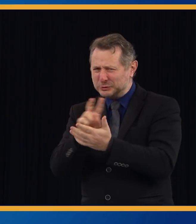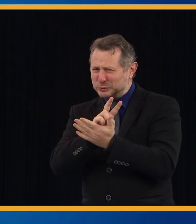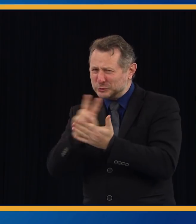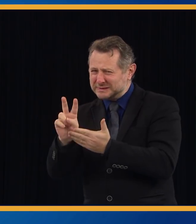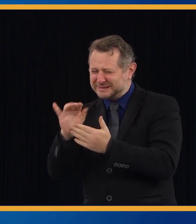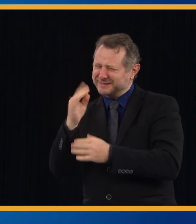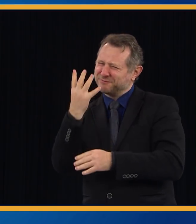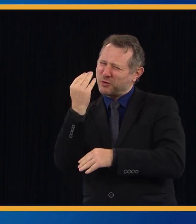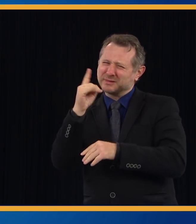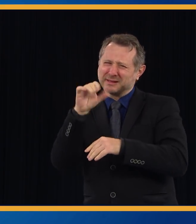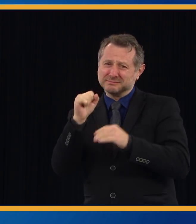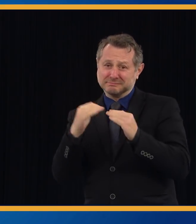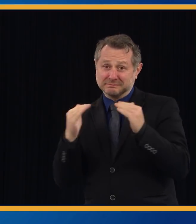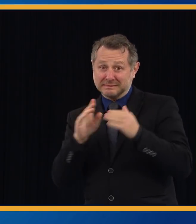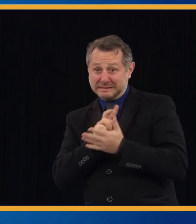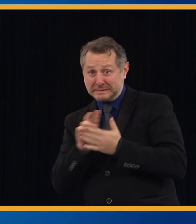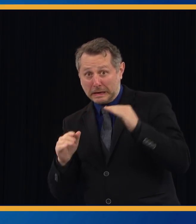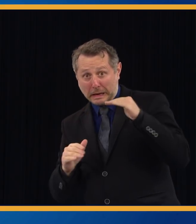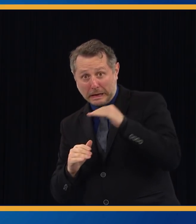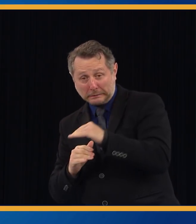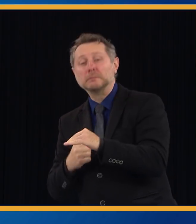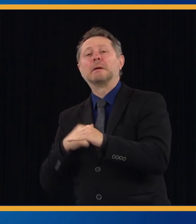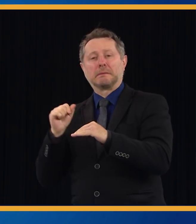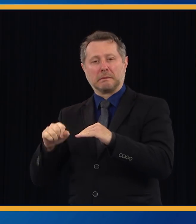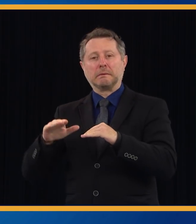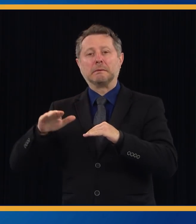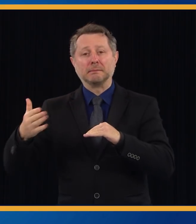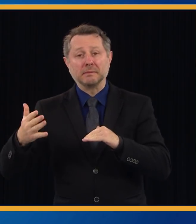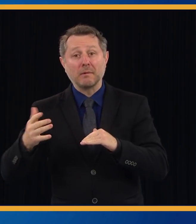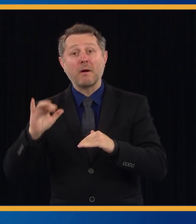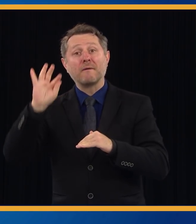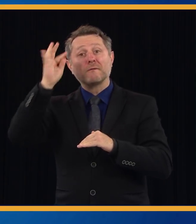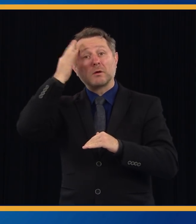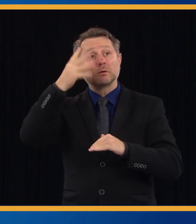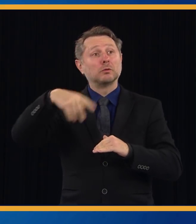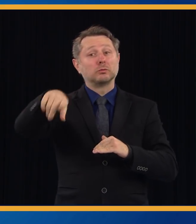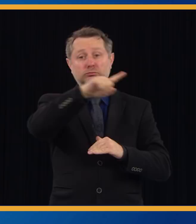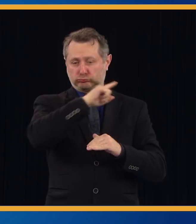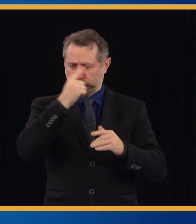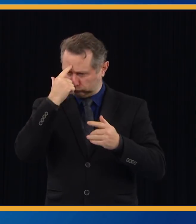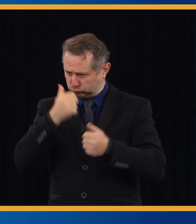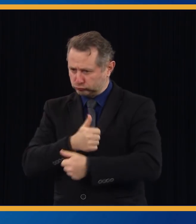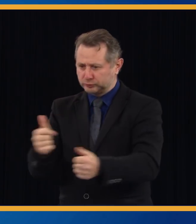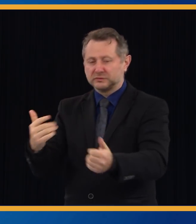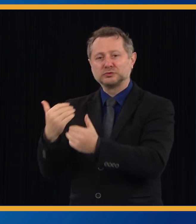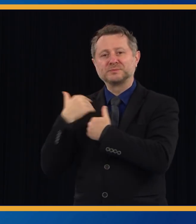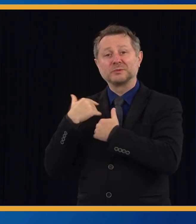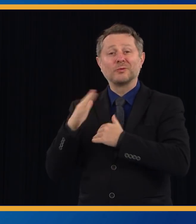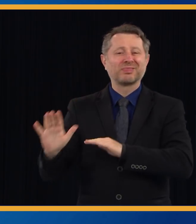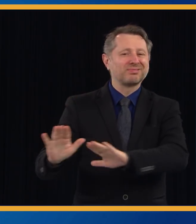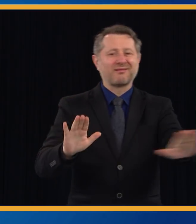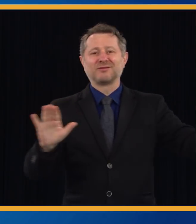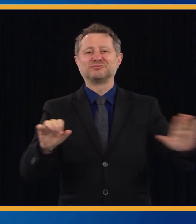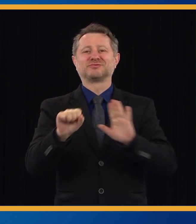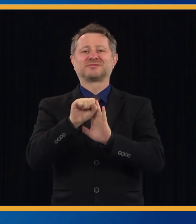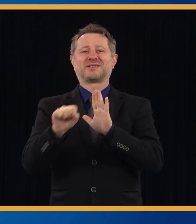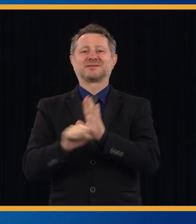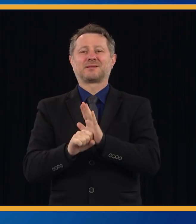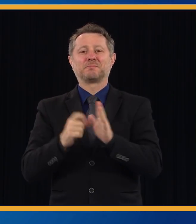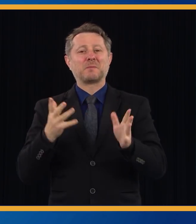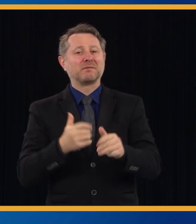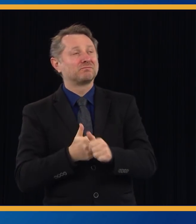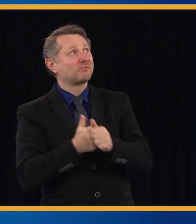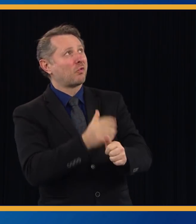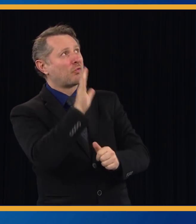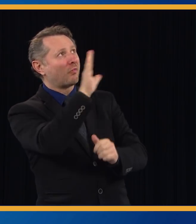guidance. The federal government leaves it up to the states, it's up to the governors, but they also give guidance. And